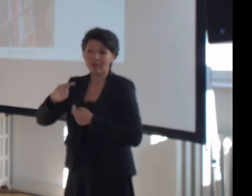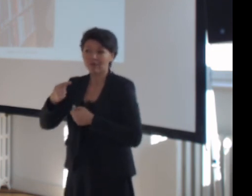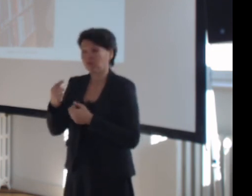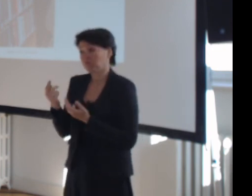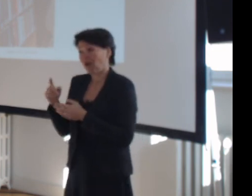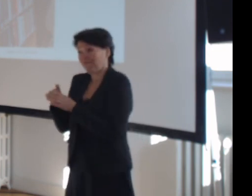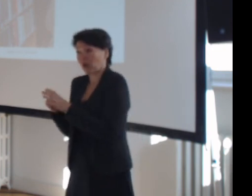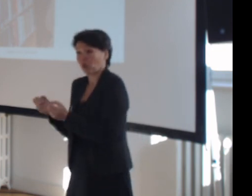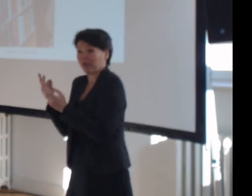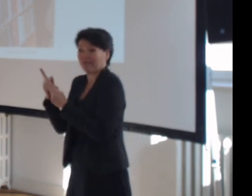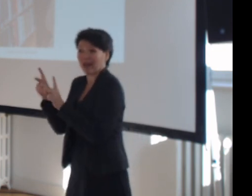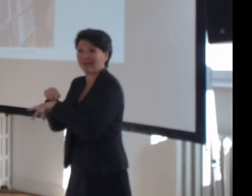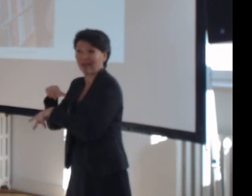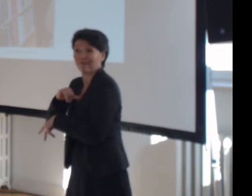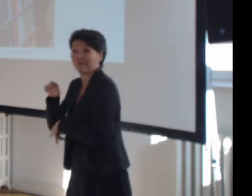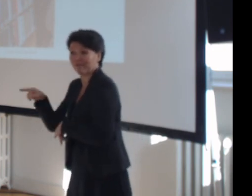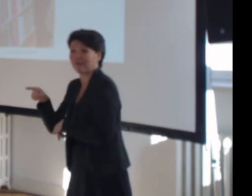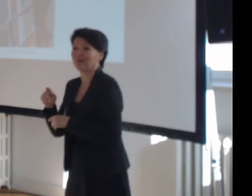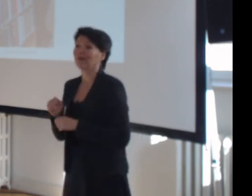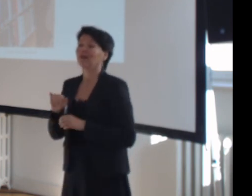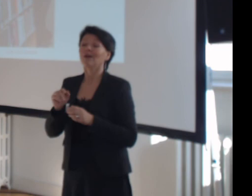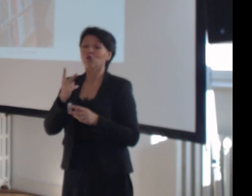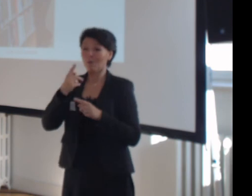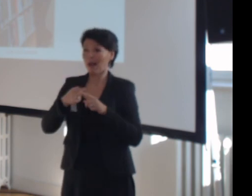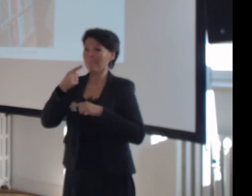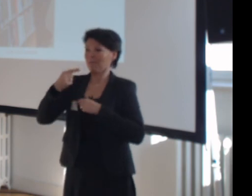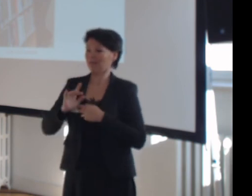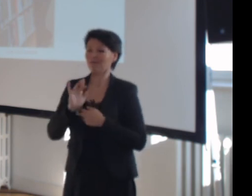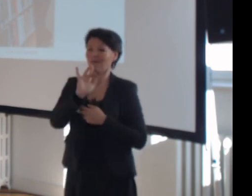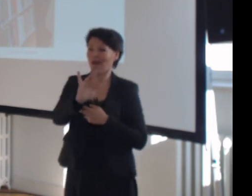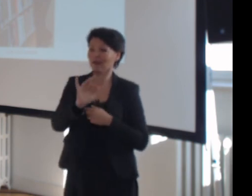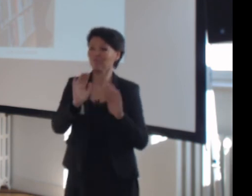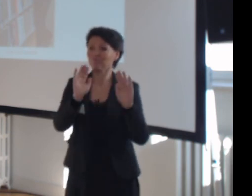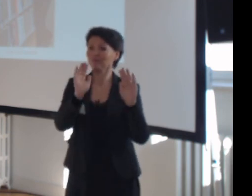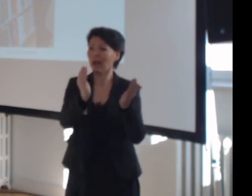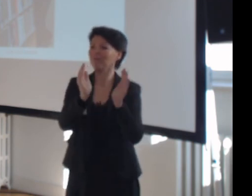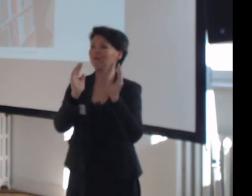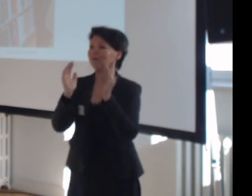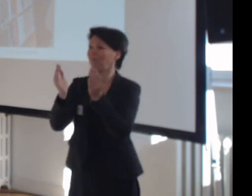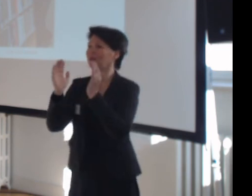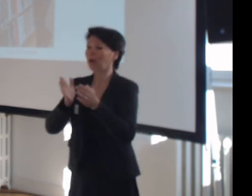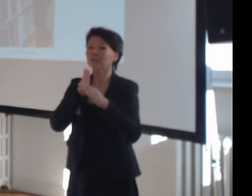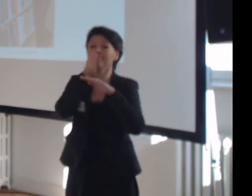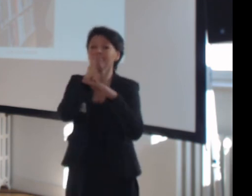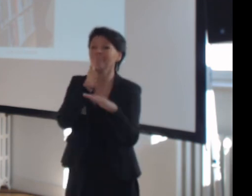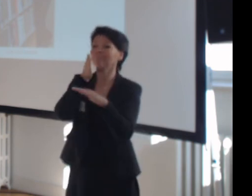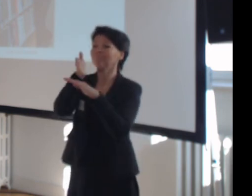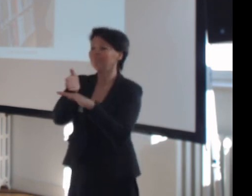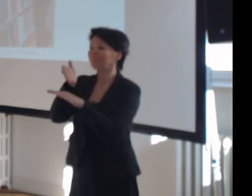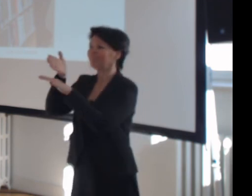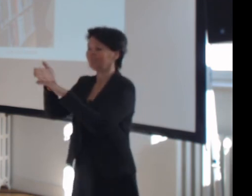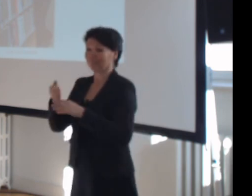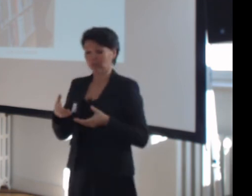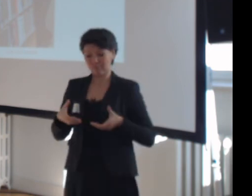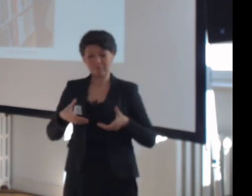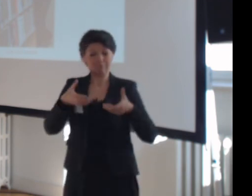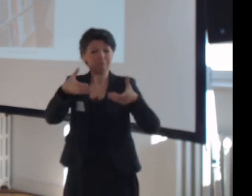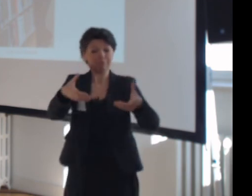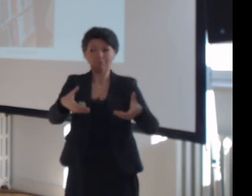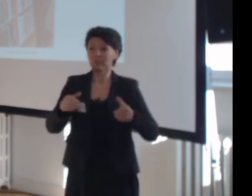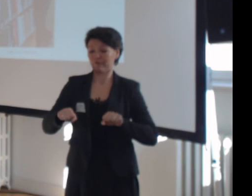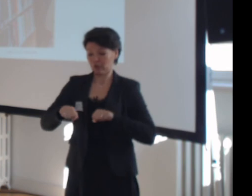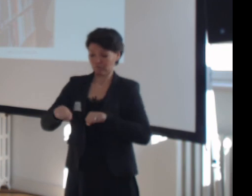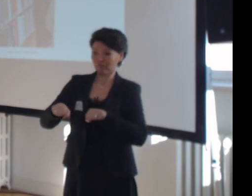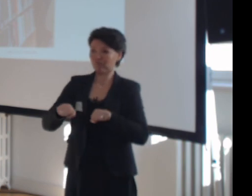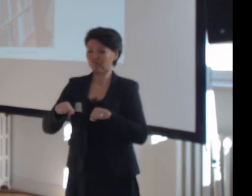available, they go from room to room and they visit their readers, offering a book. They stack their